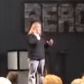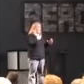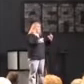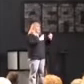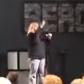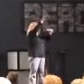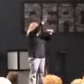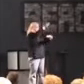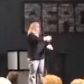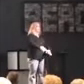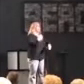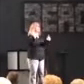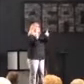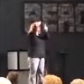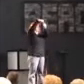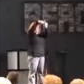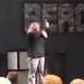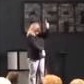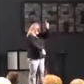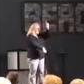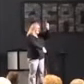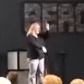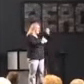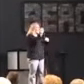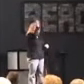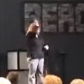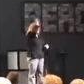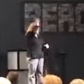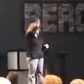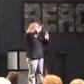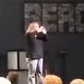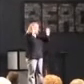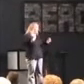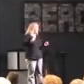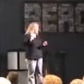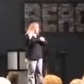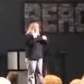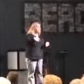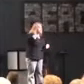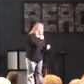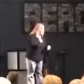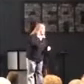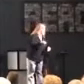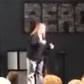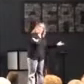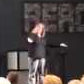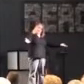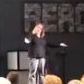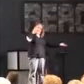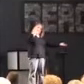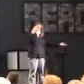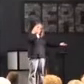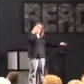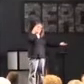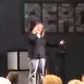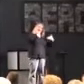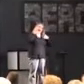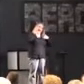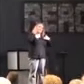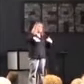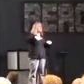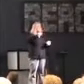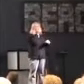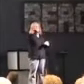in it. Did you guys know? Just me? See, I told you, he could do anything. He